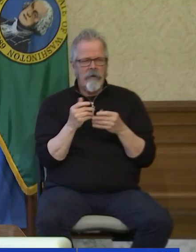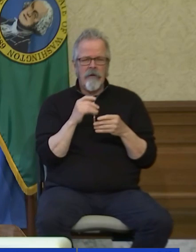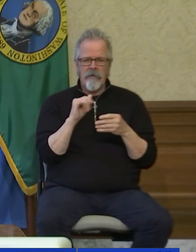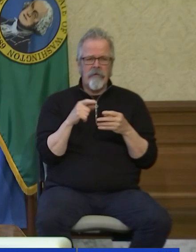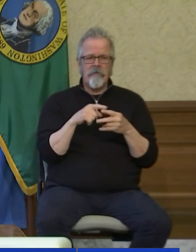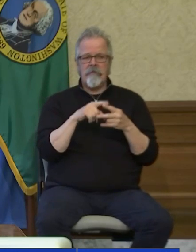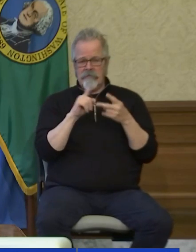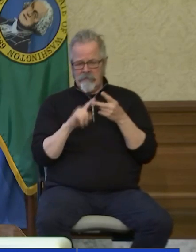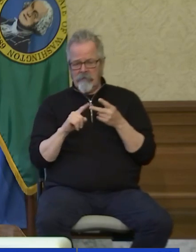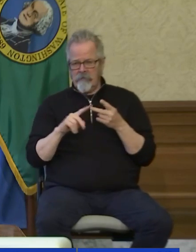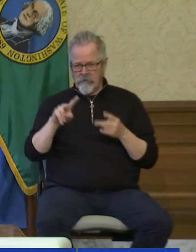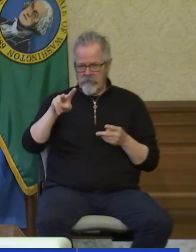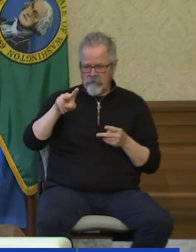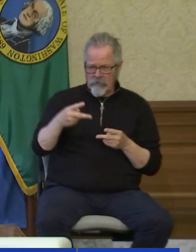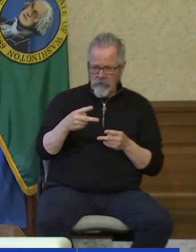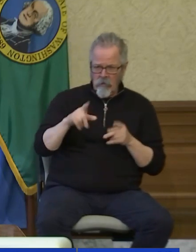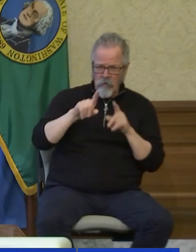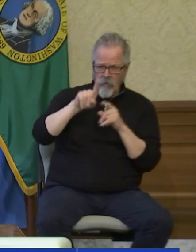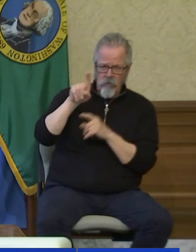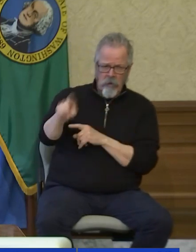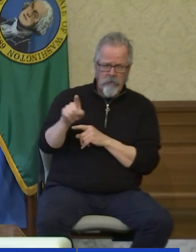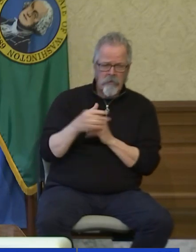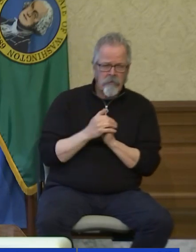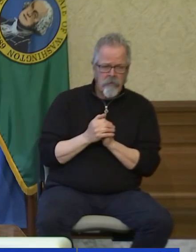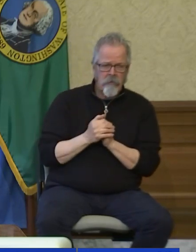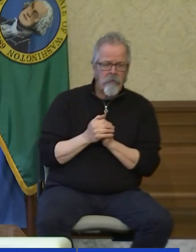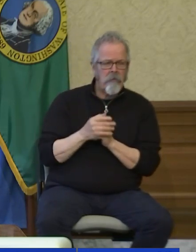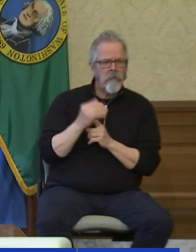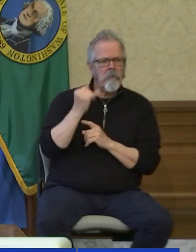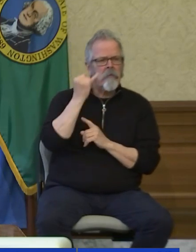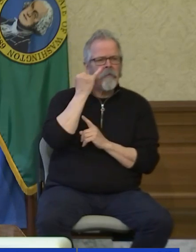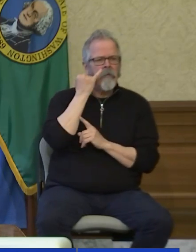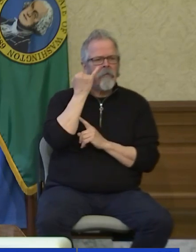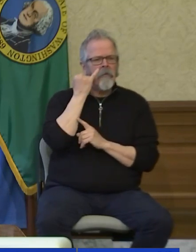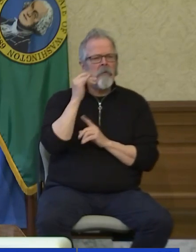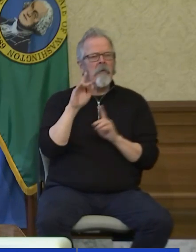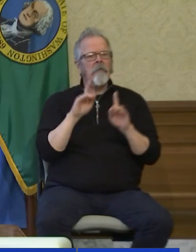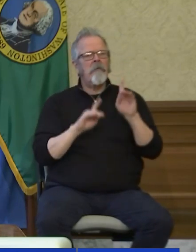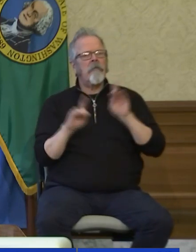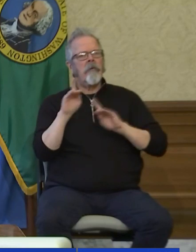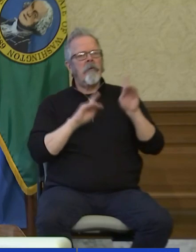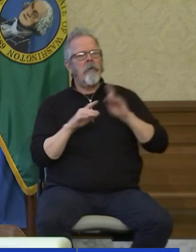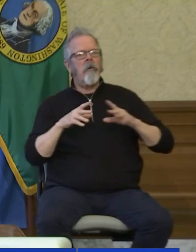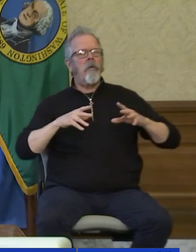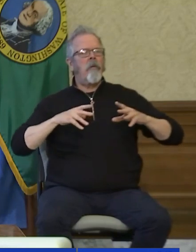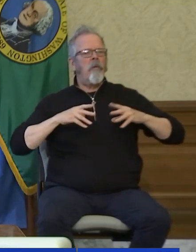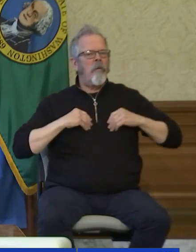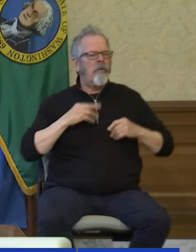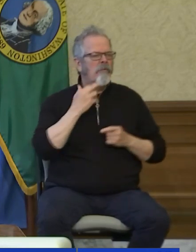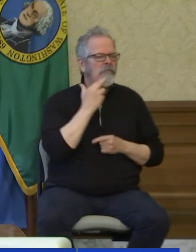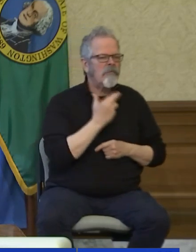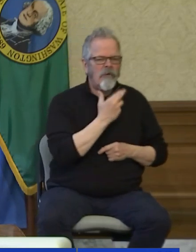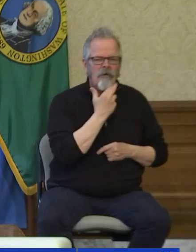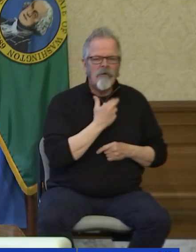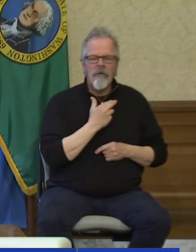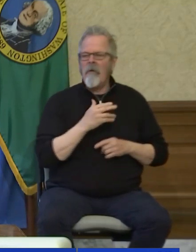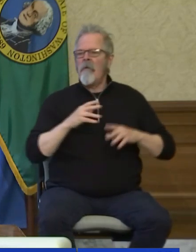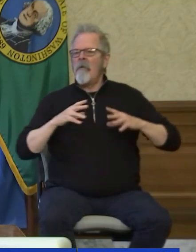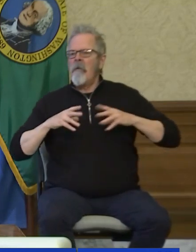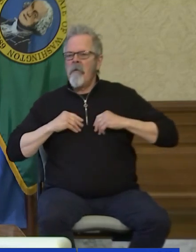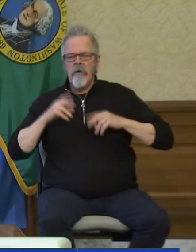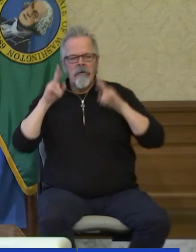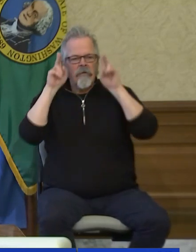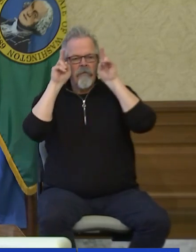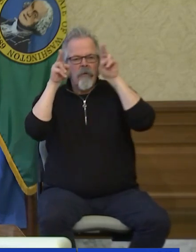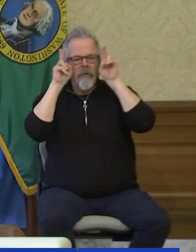a hair salon that by June 1st you could be reopening with this new